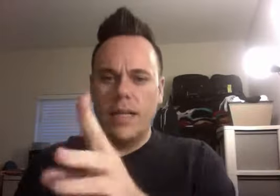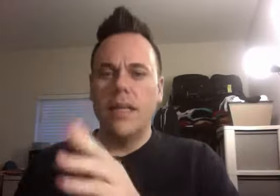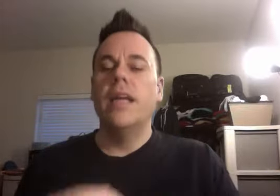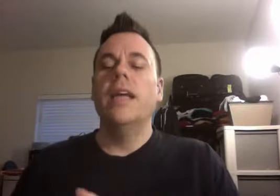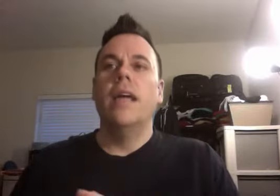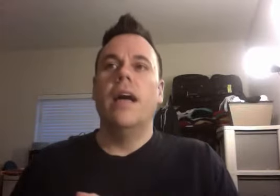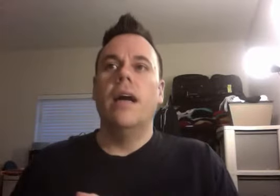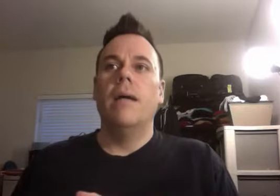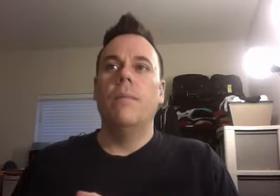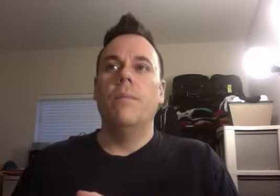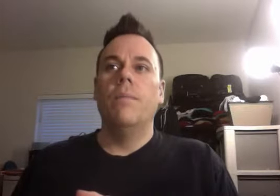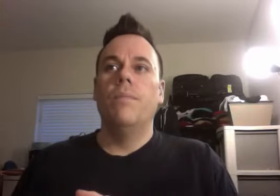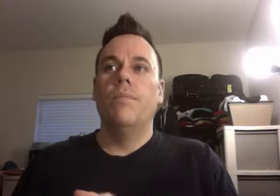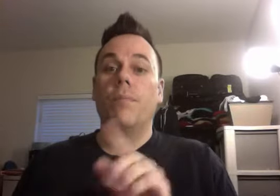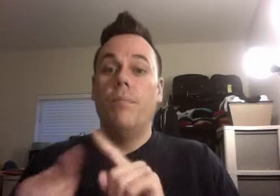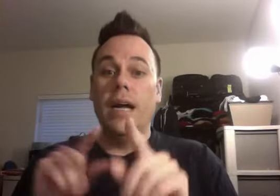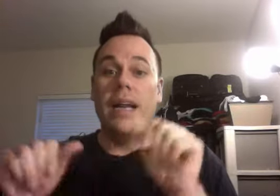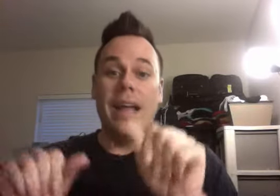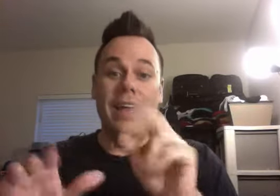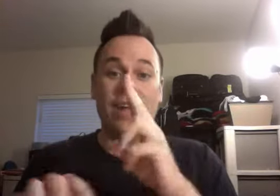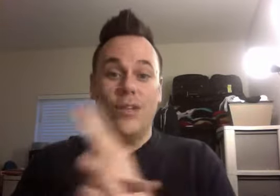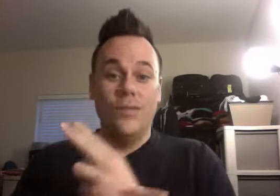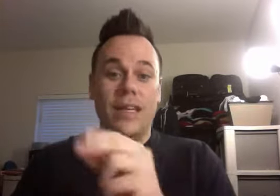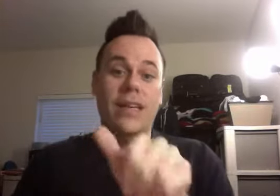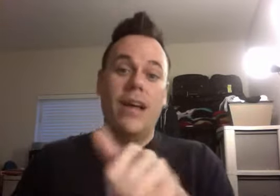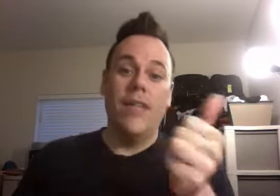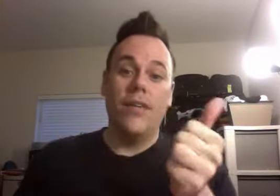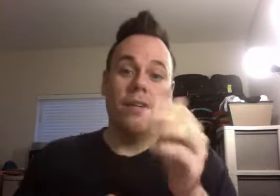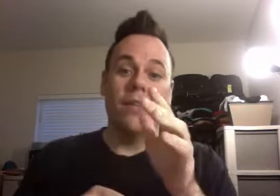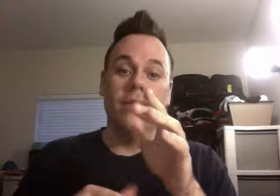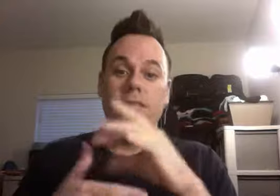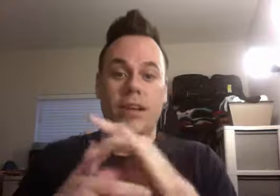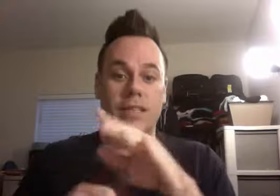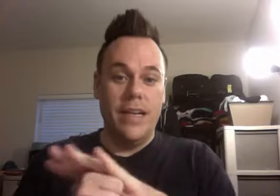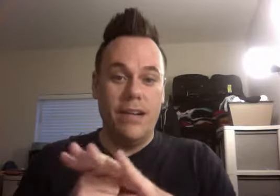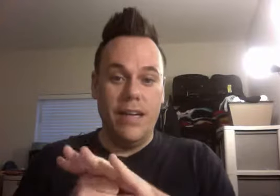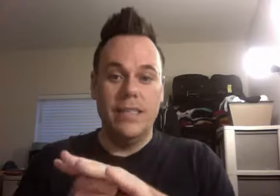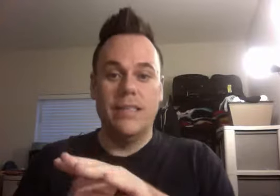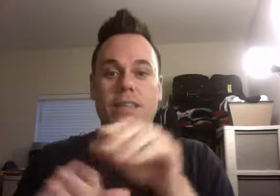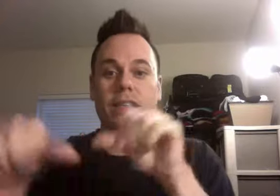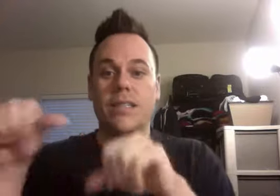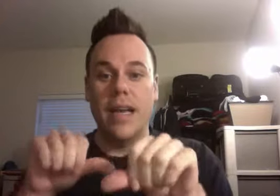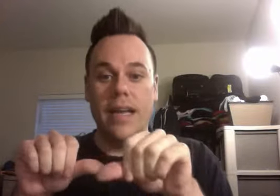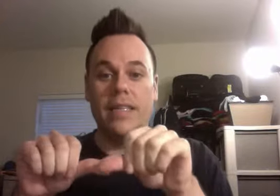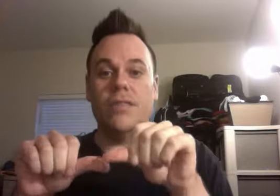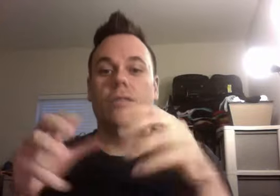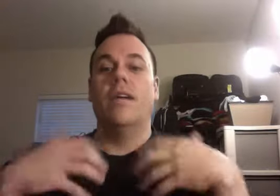directly, um, but I can use it in other content areas such as science or